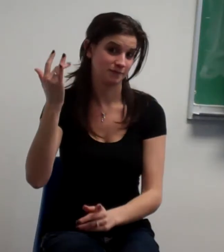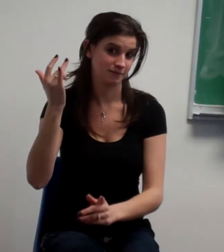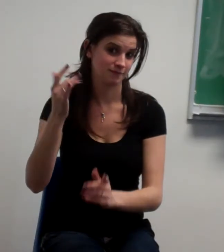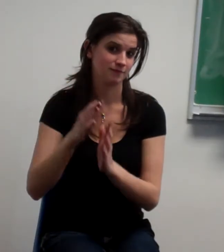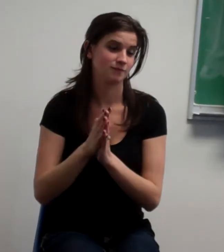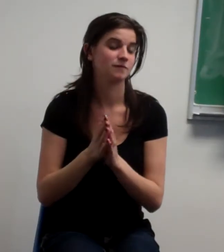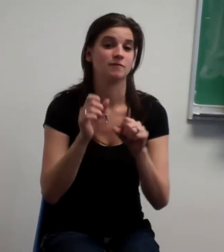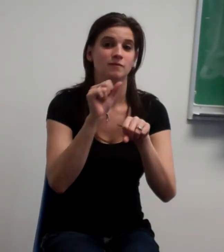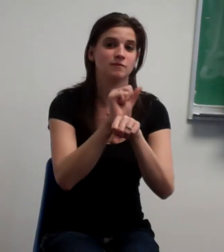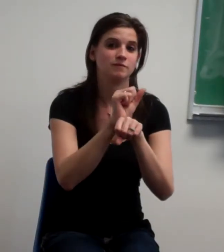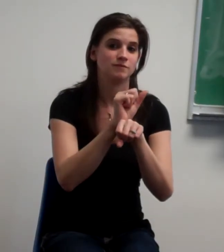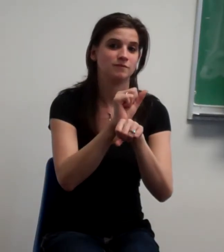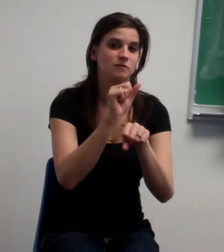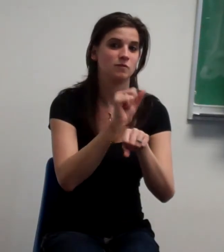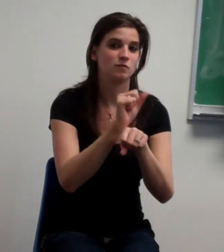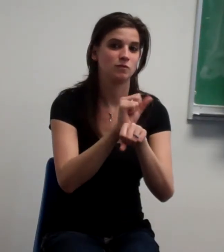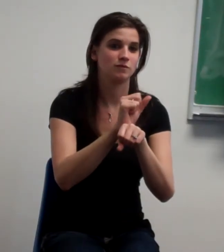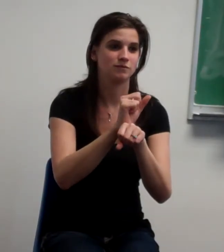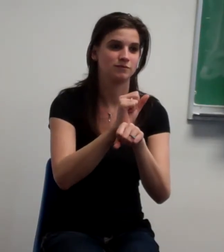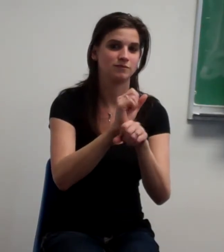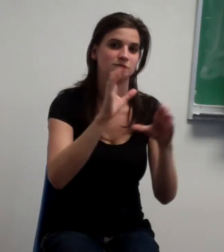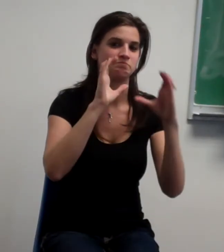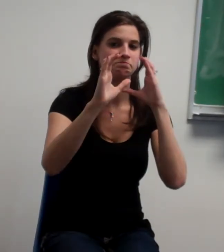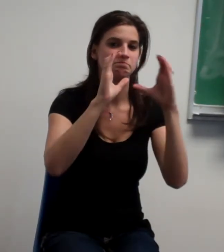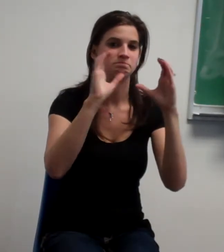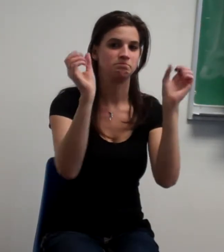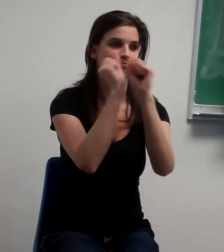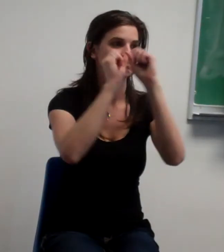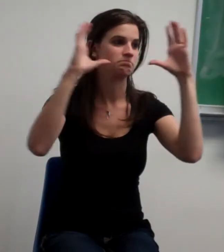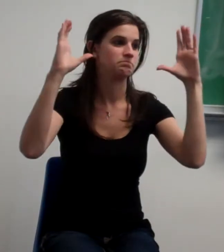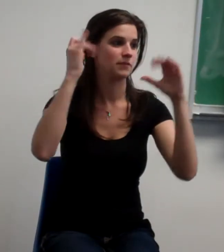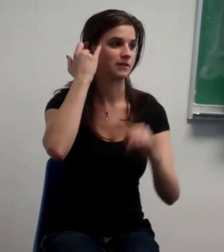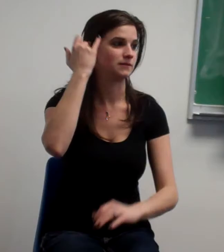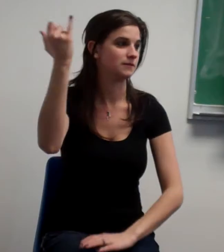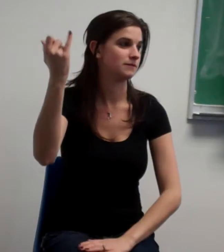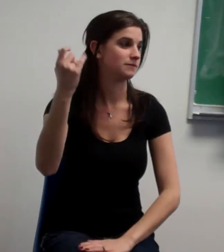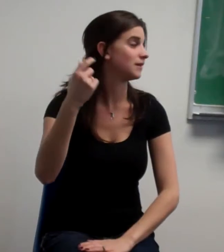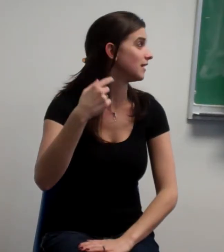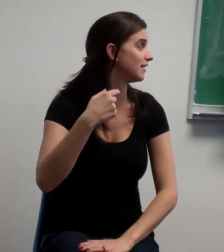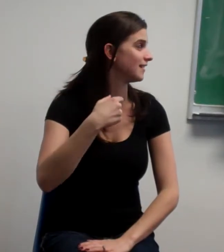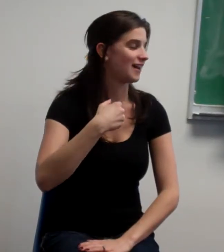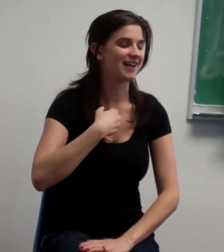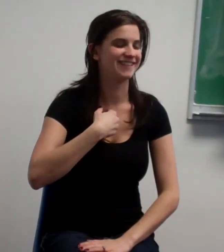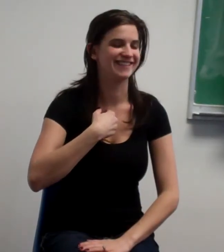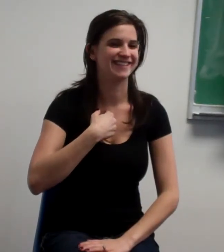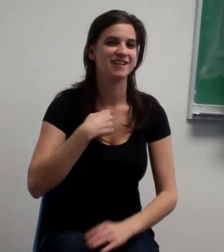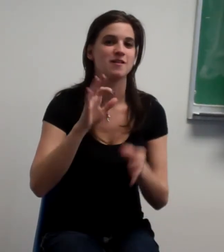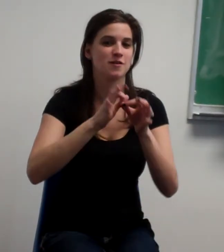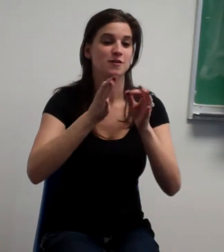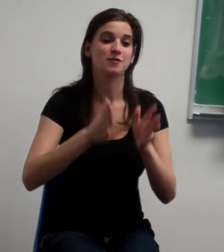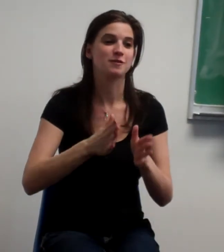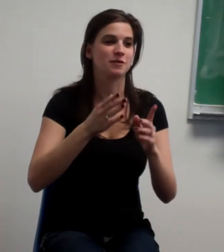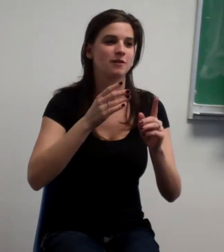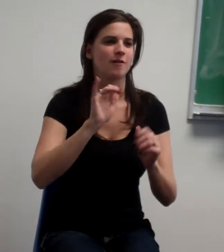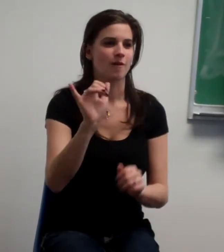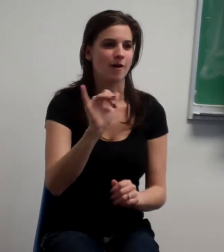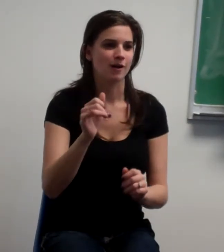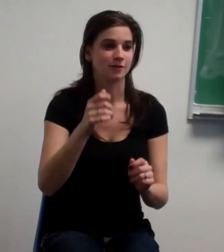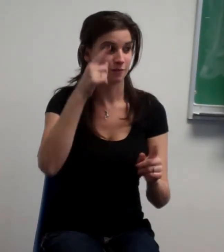on communicating these ideas. Okay? And she also has agreed to say all the bad words that I say in sign language.